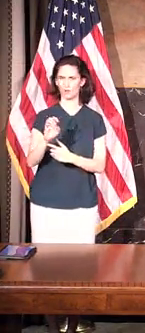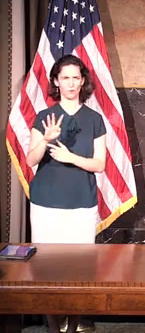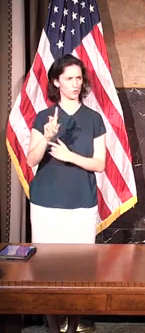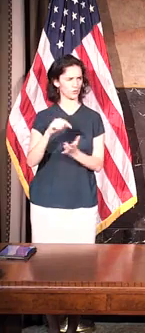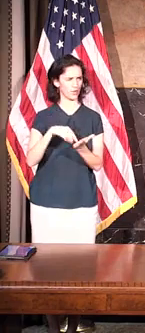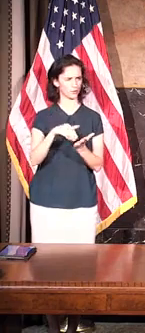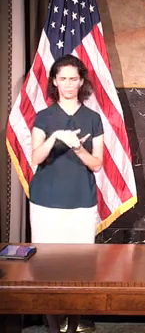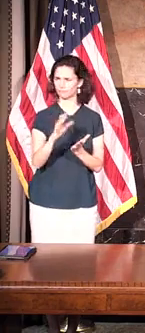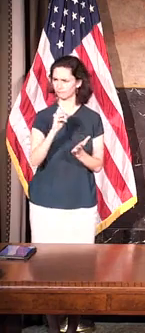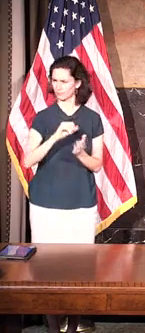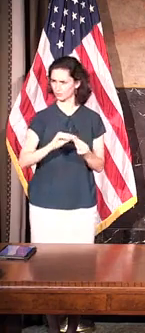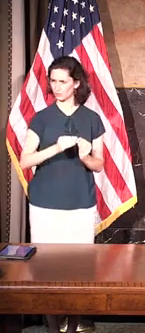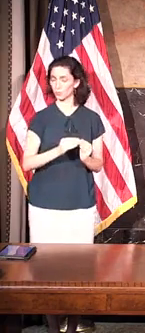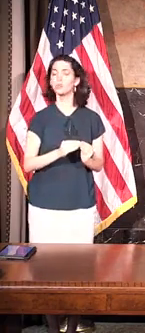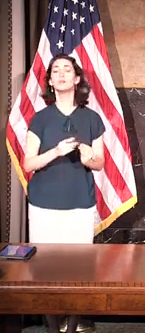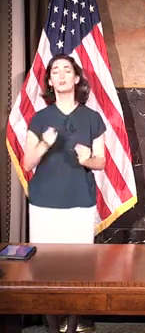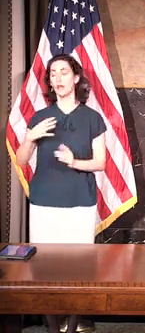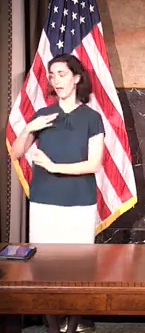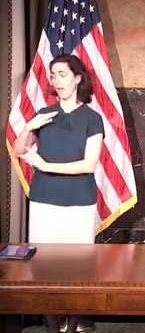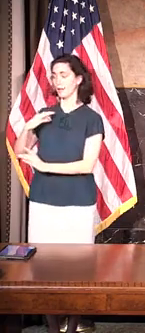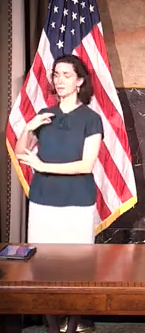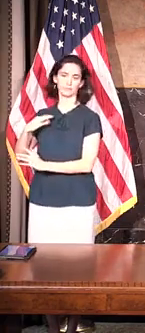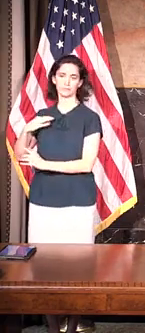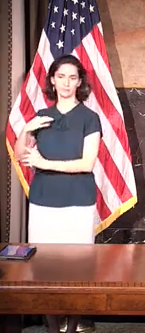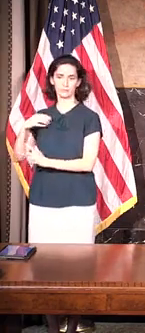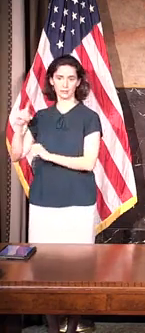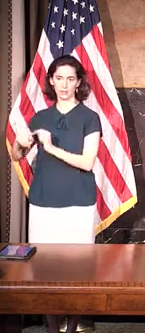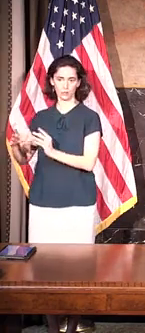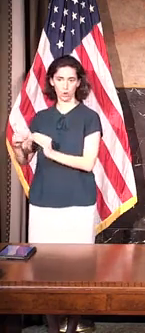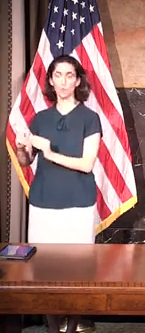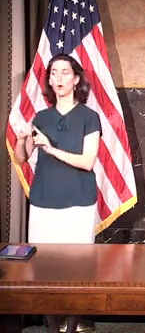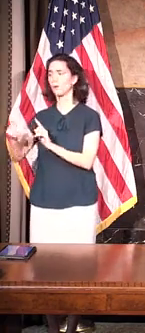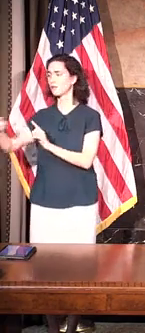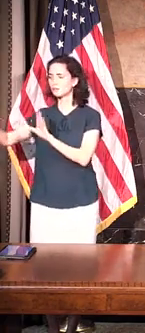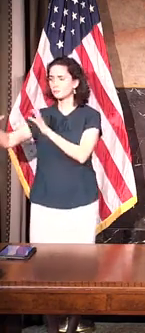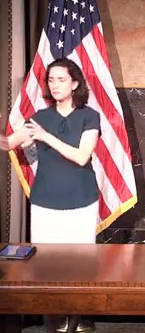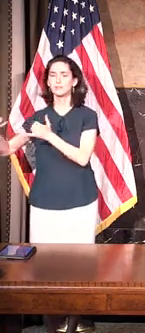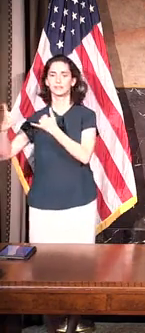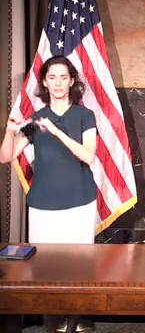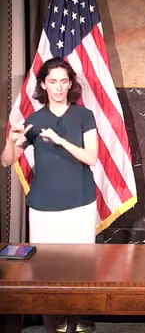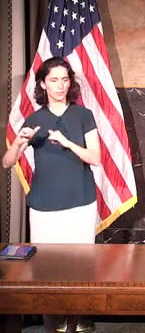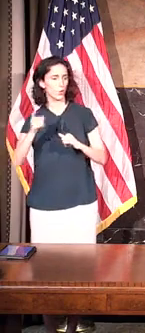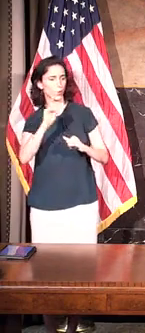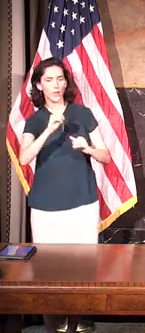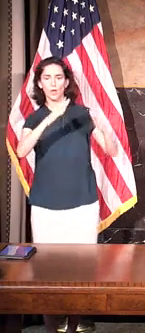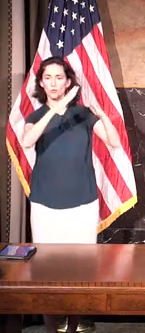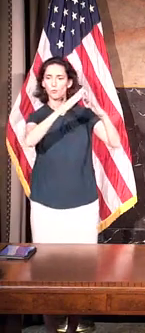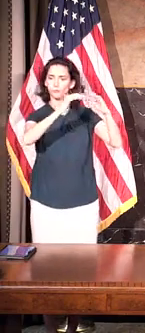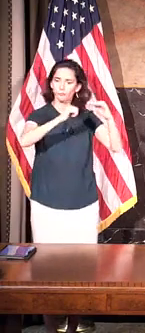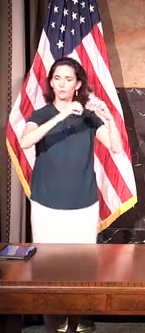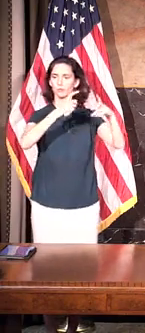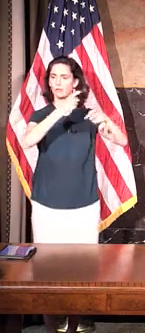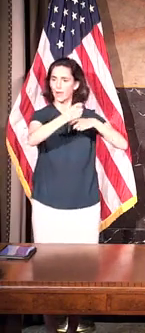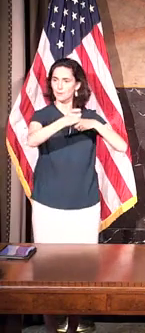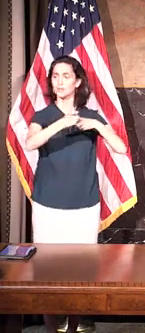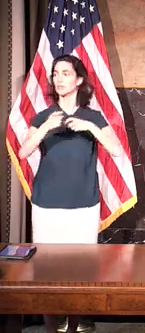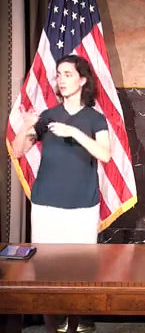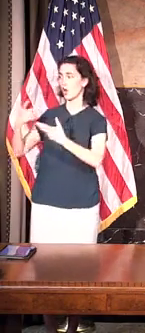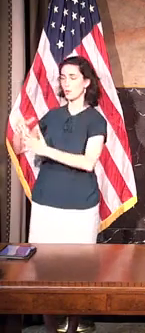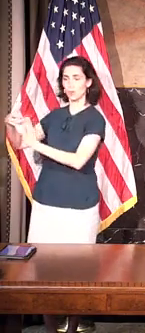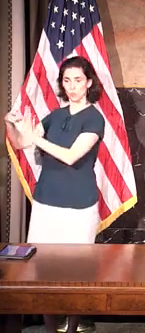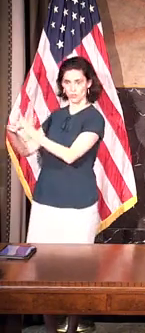period ended yesterday, but the Corps will continue to do the work to put the roofs on all of the homes that have been registered and